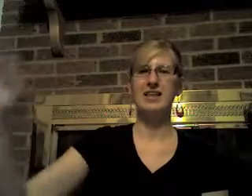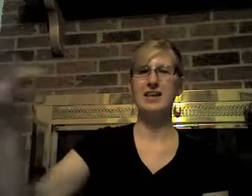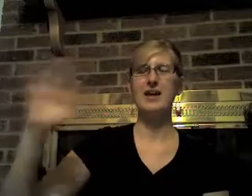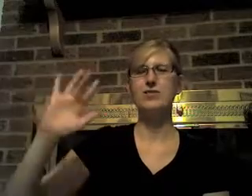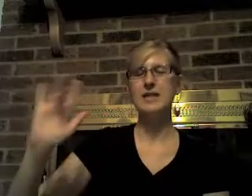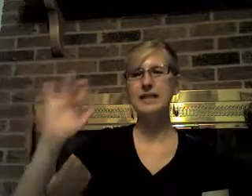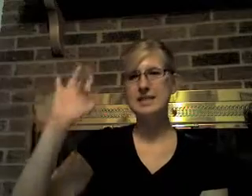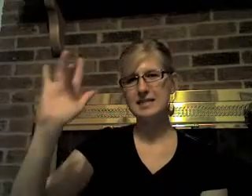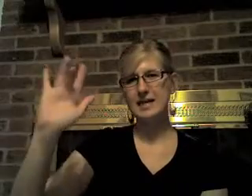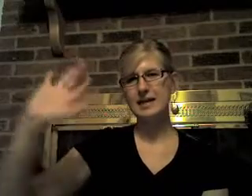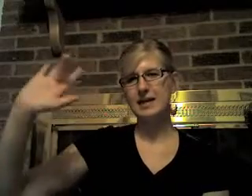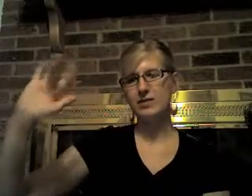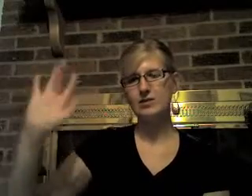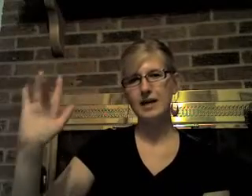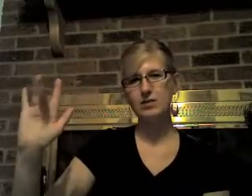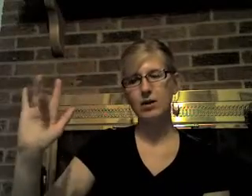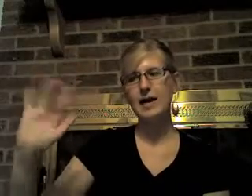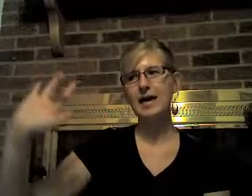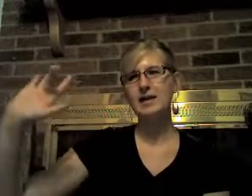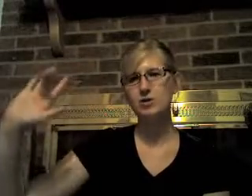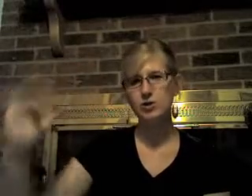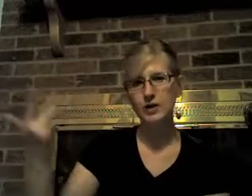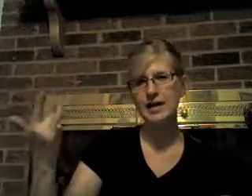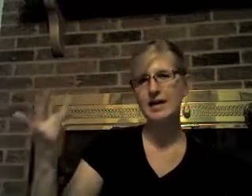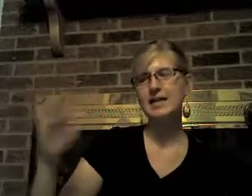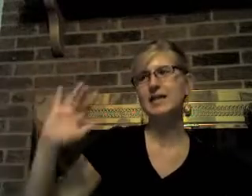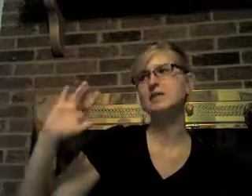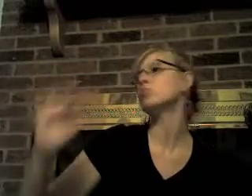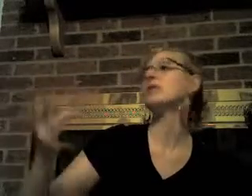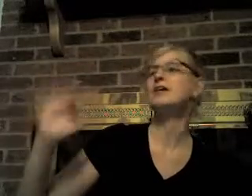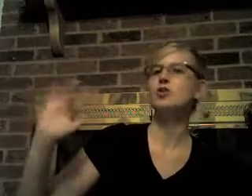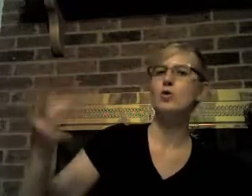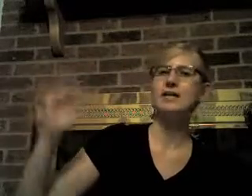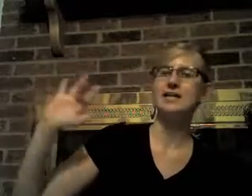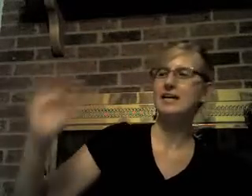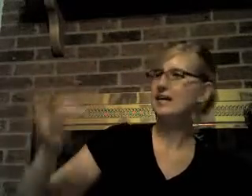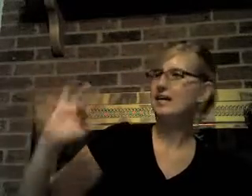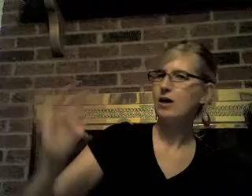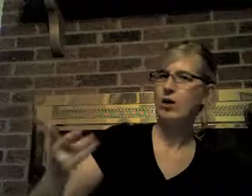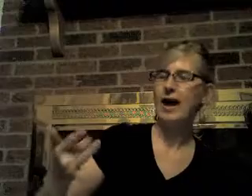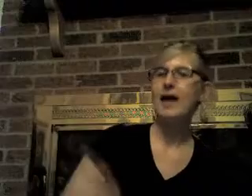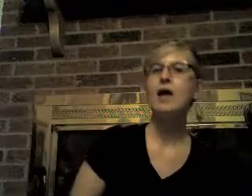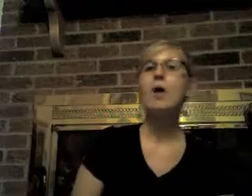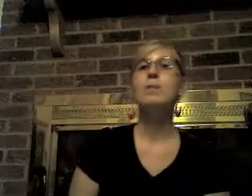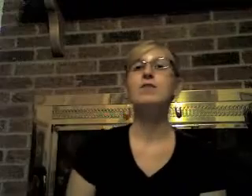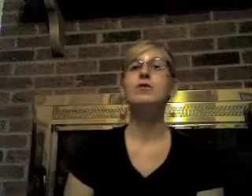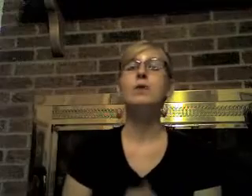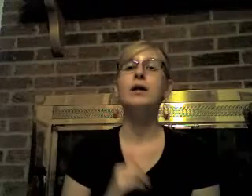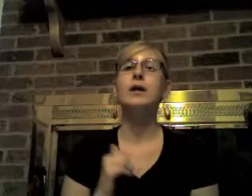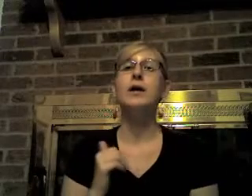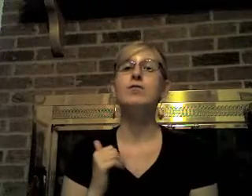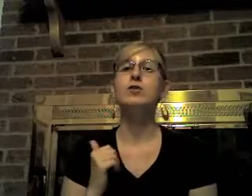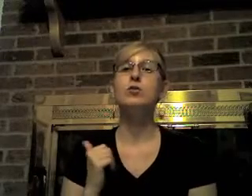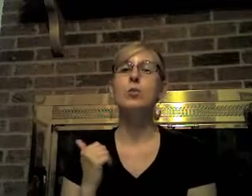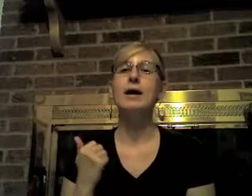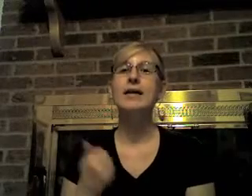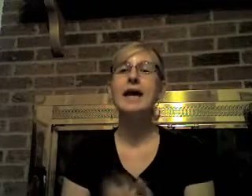if you take the one hand and you turn it in, that's more like jokingly, okay? But if you want a